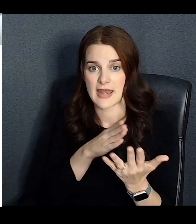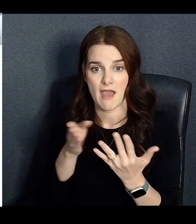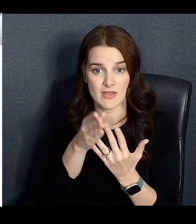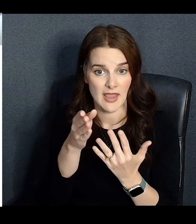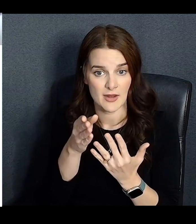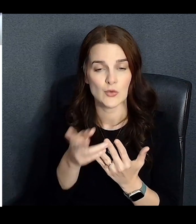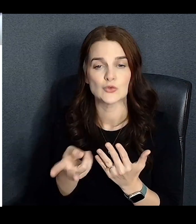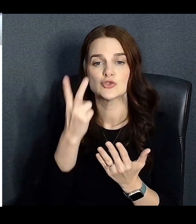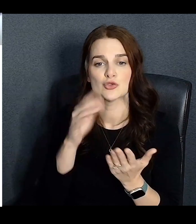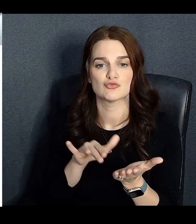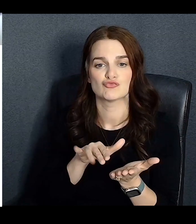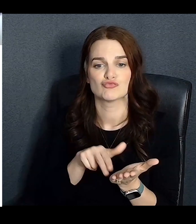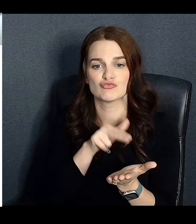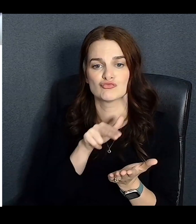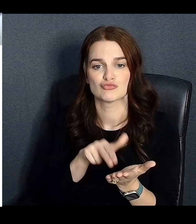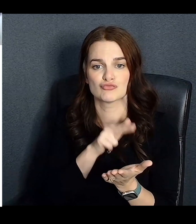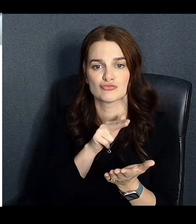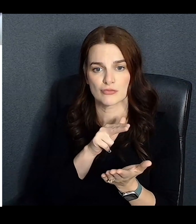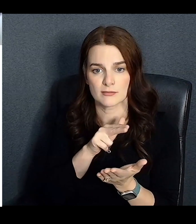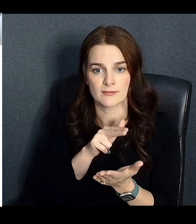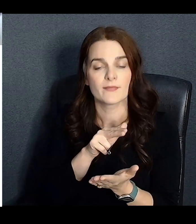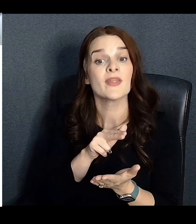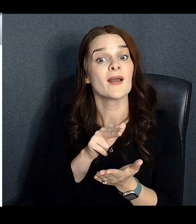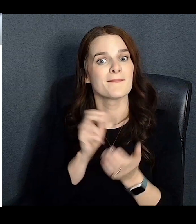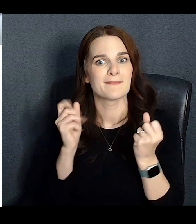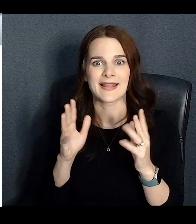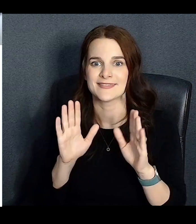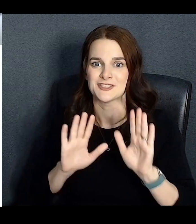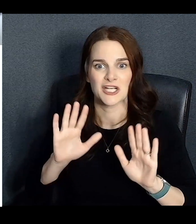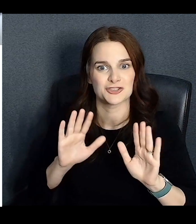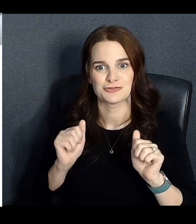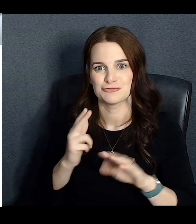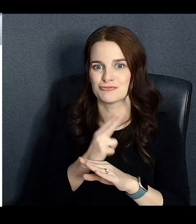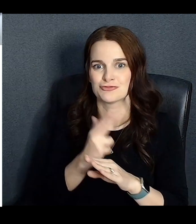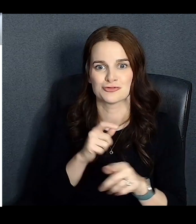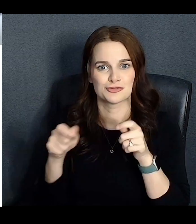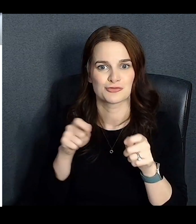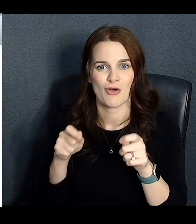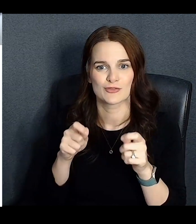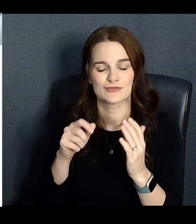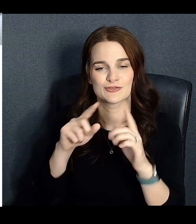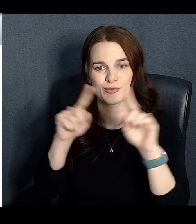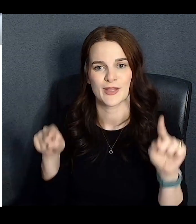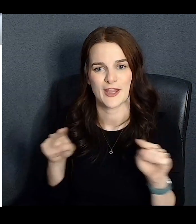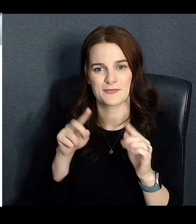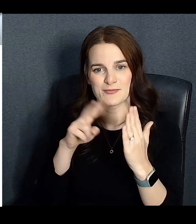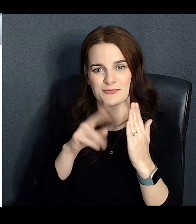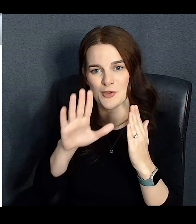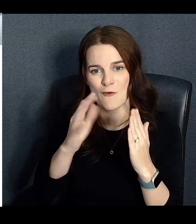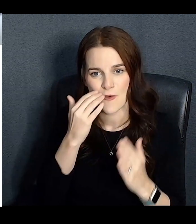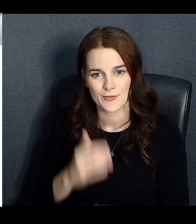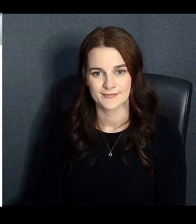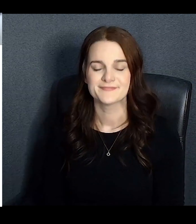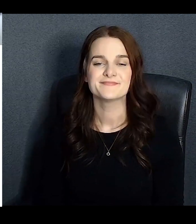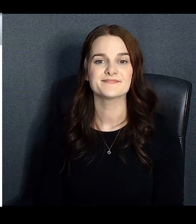link with a two-finger gesture. There are many different types of gestures you can use to control your screen reader on your phone. In addition,